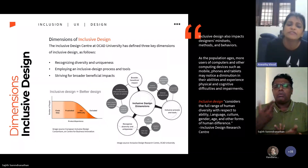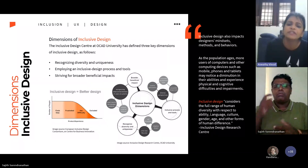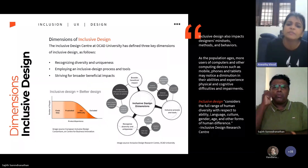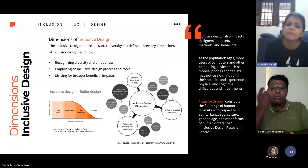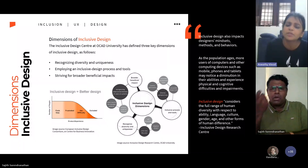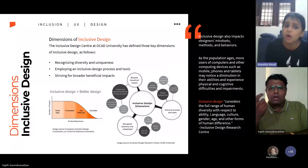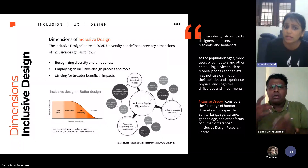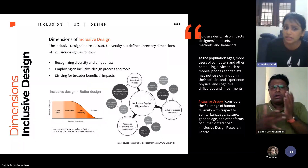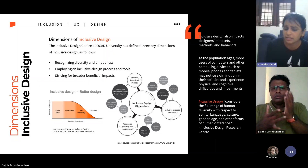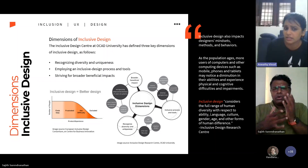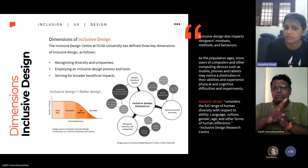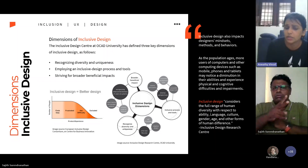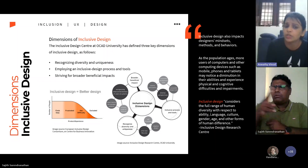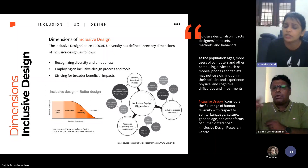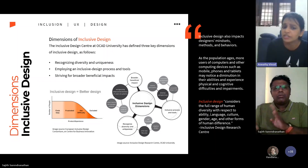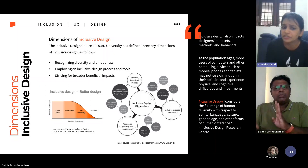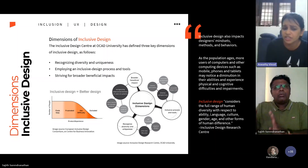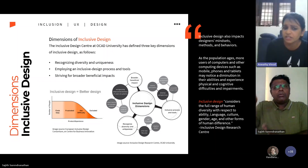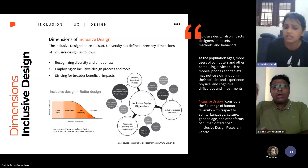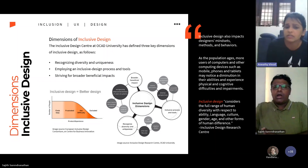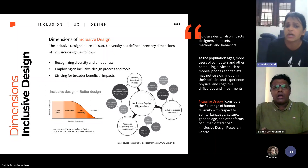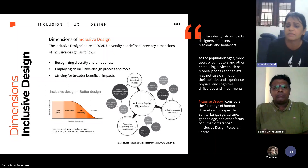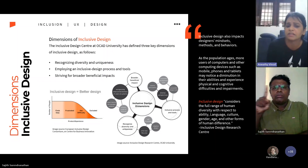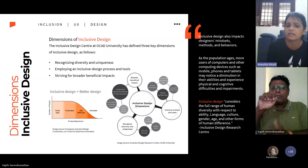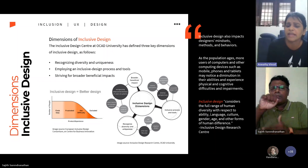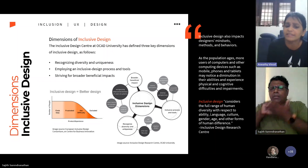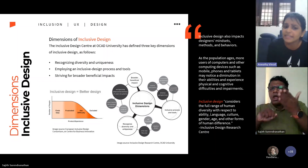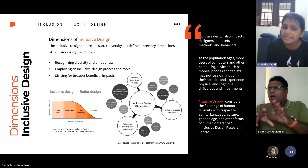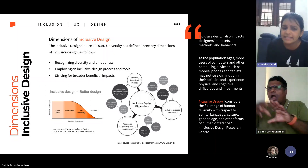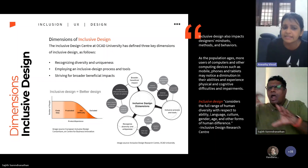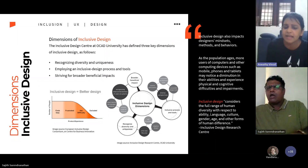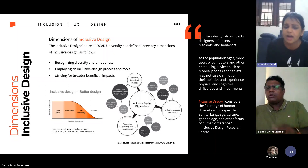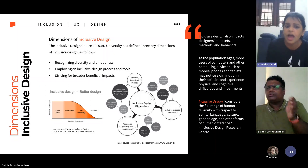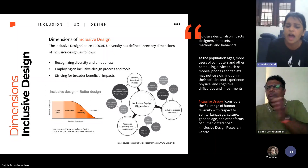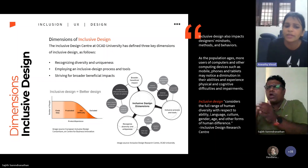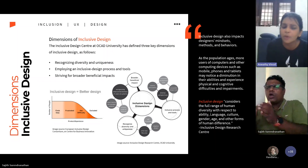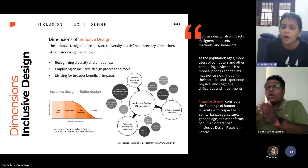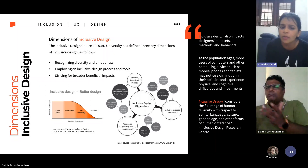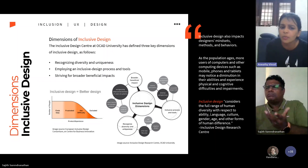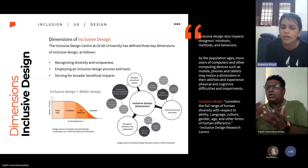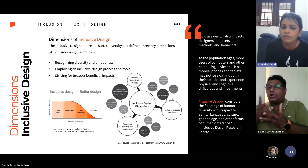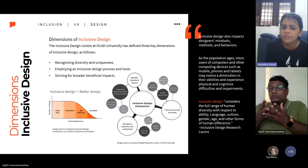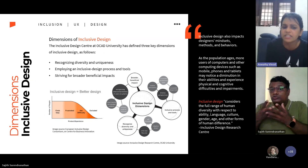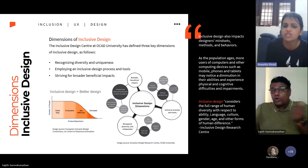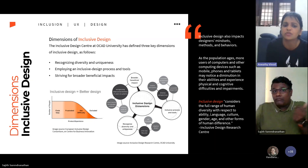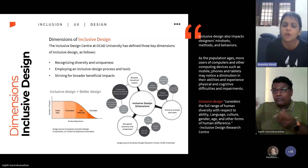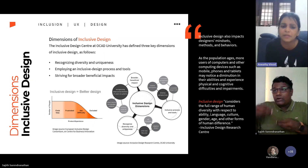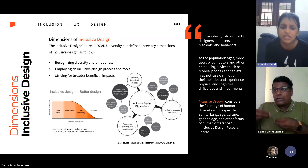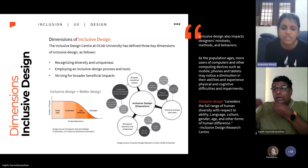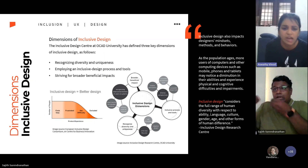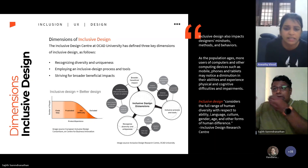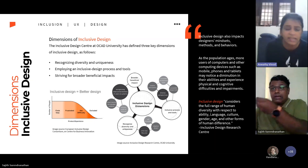Think about different people. So the older generation, the elderly citizens, what percentage